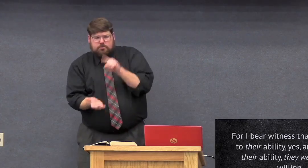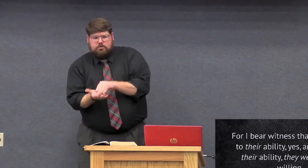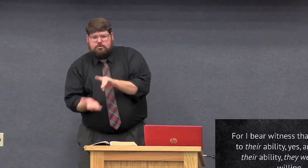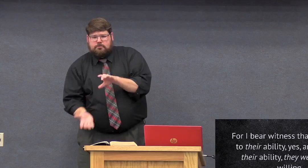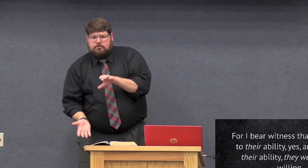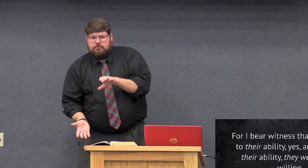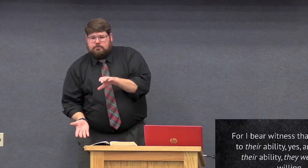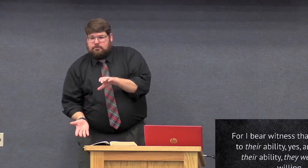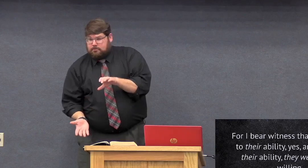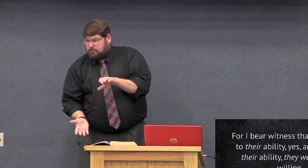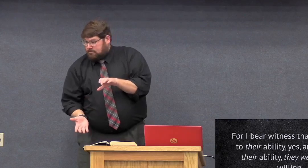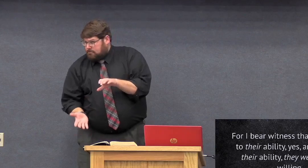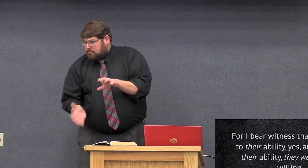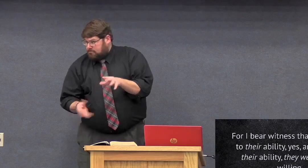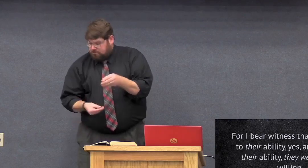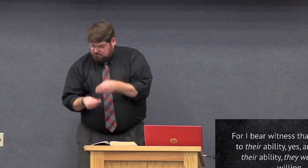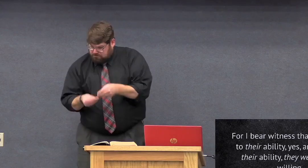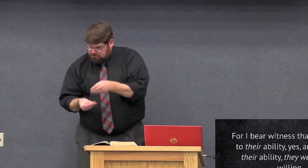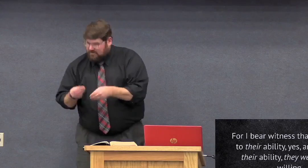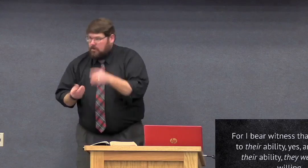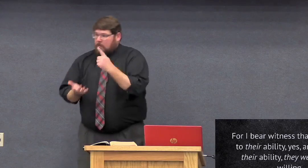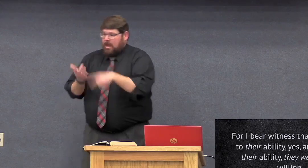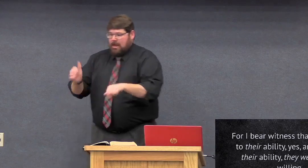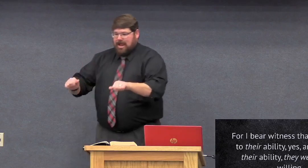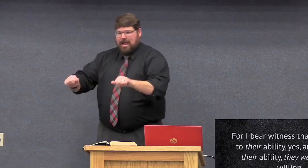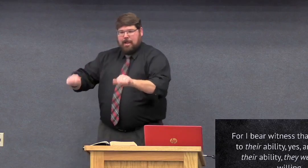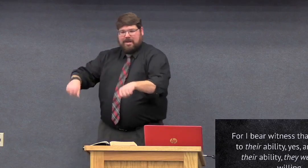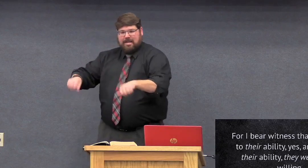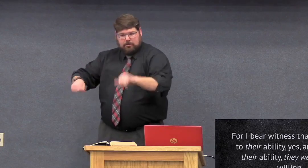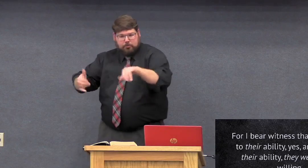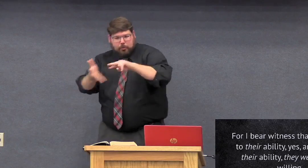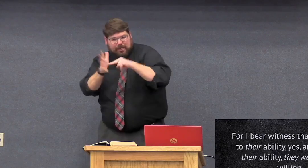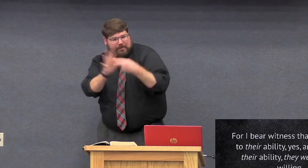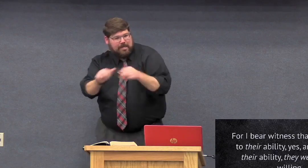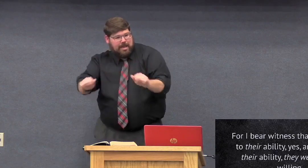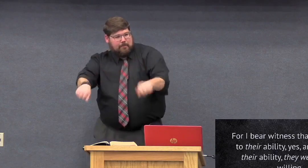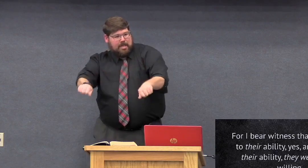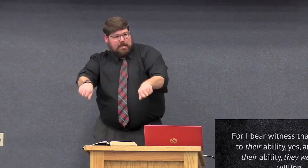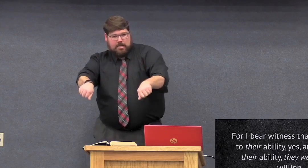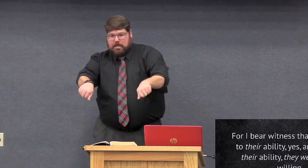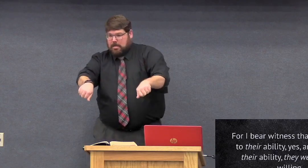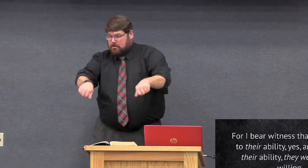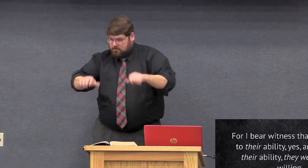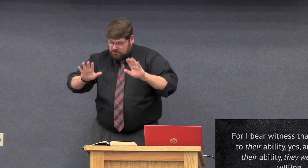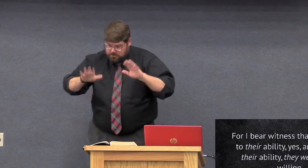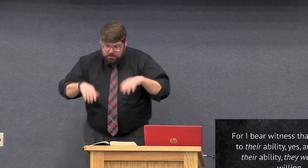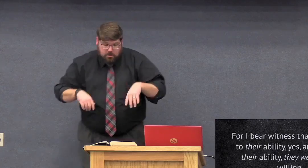And so then you would live on 1,800, right? You give according to your ability.